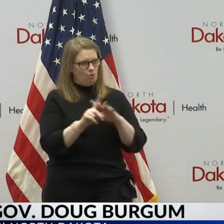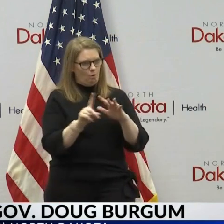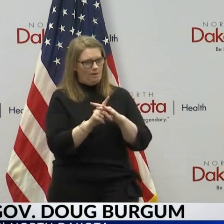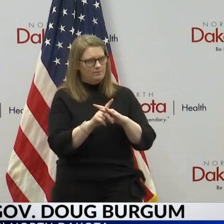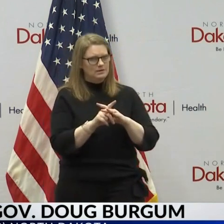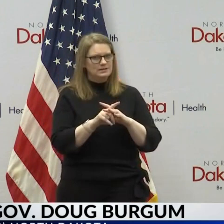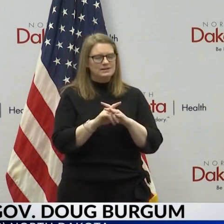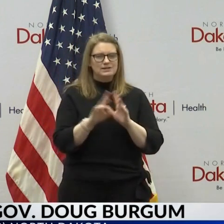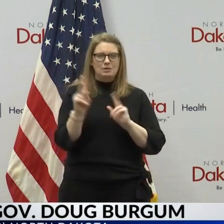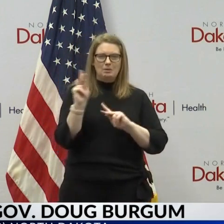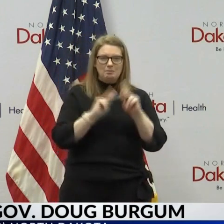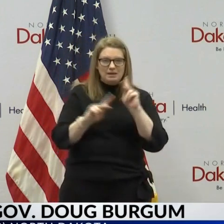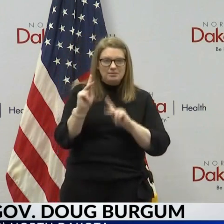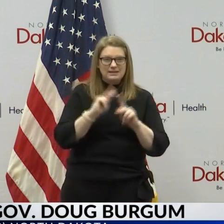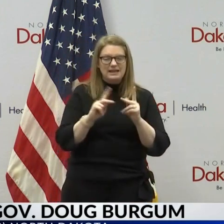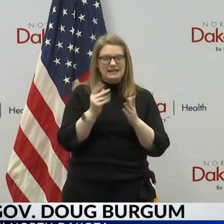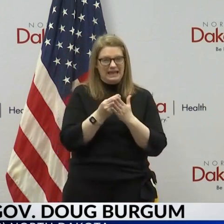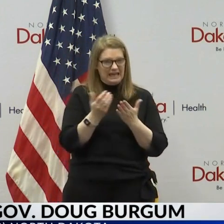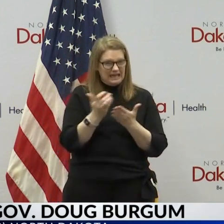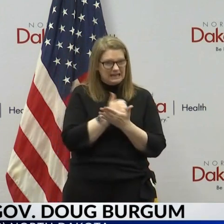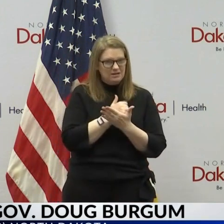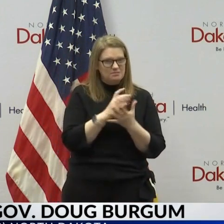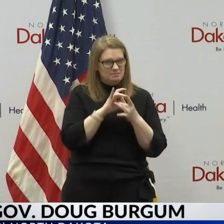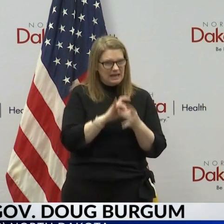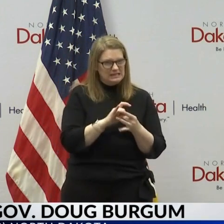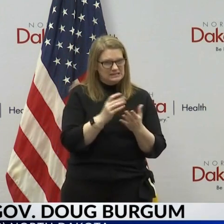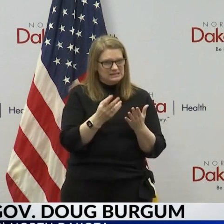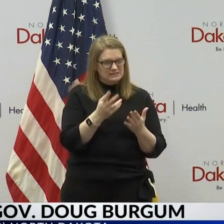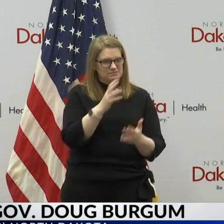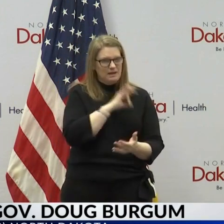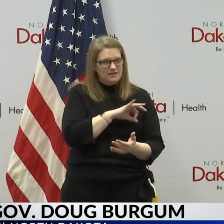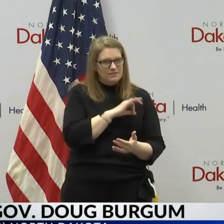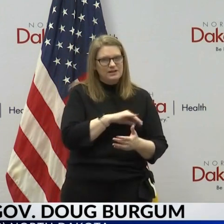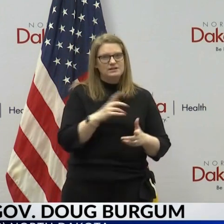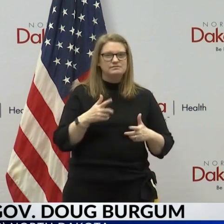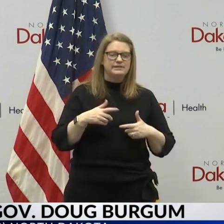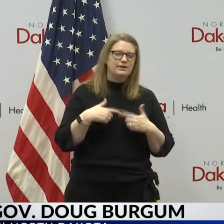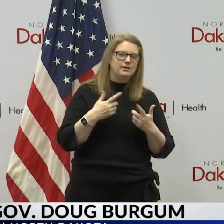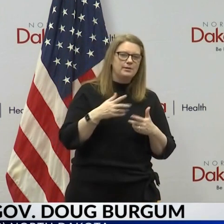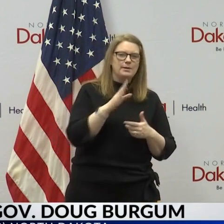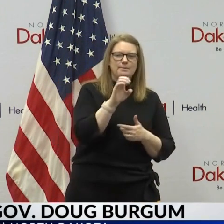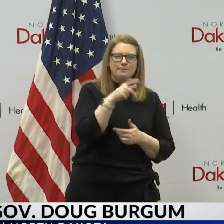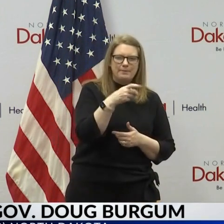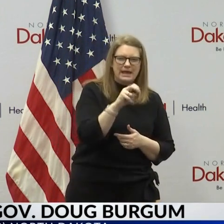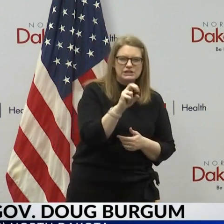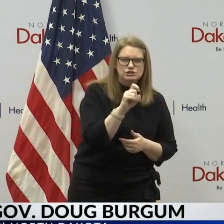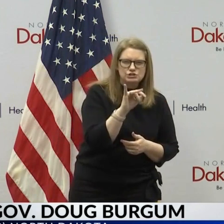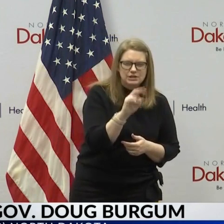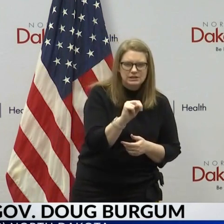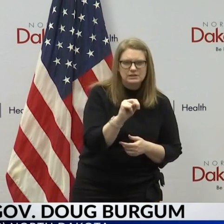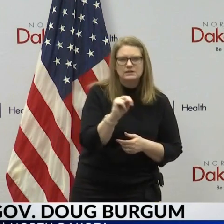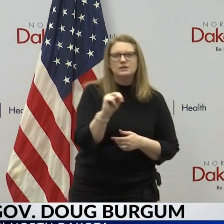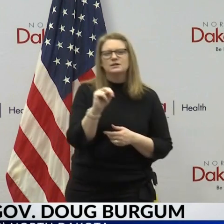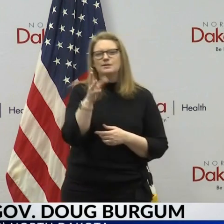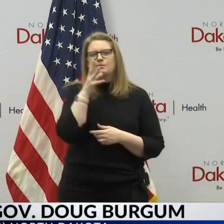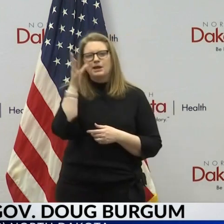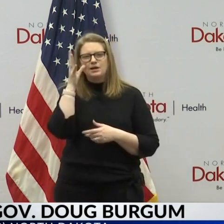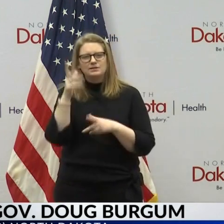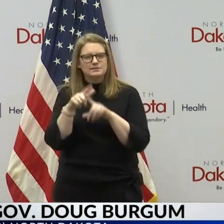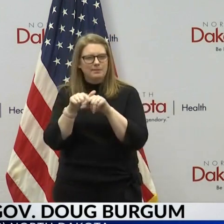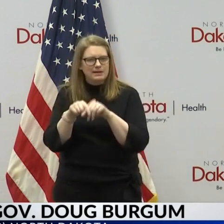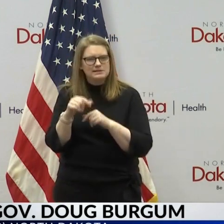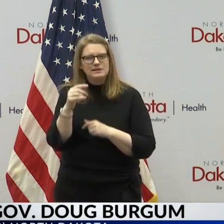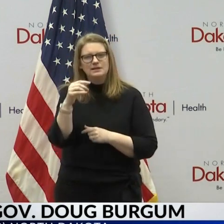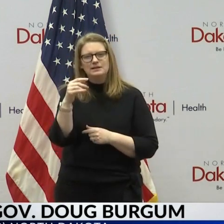about income-based benefits such as veterans, pensions, survivors' pensions, parents' dependency, indemnity